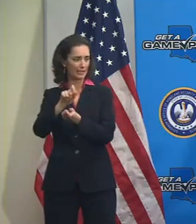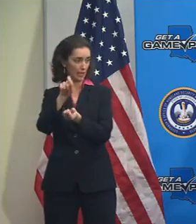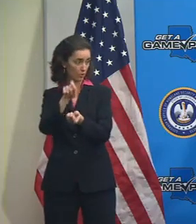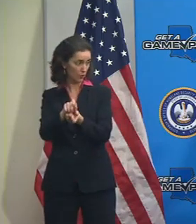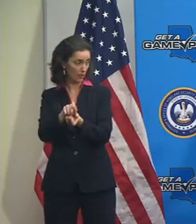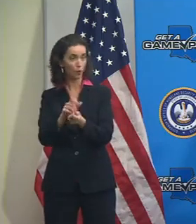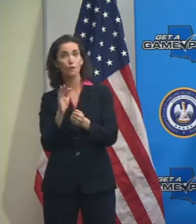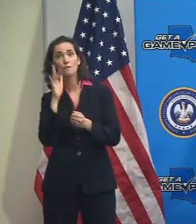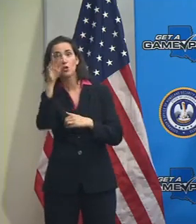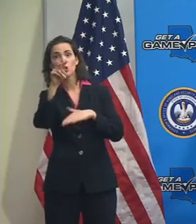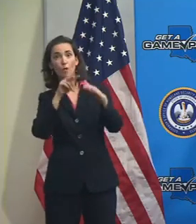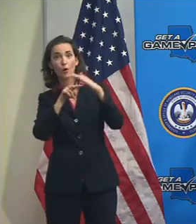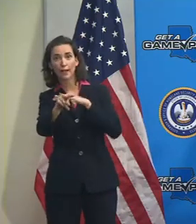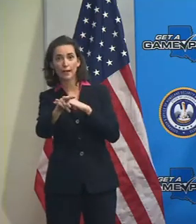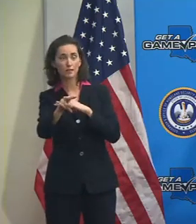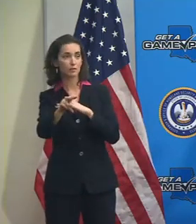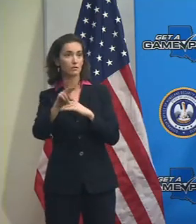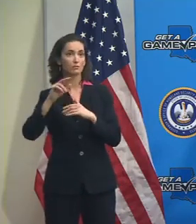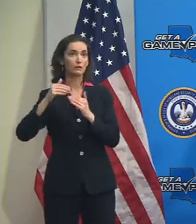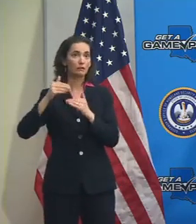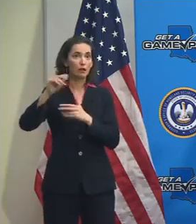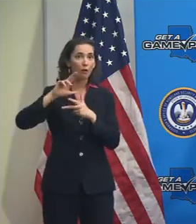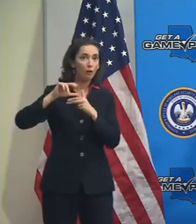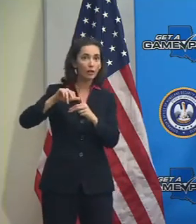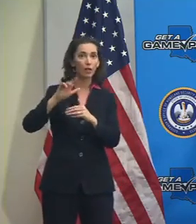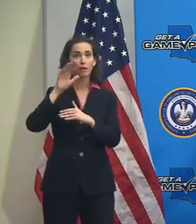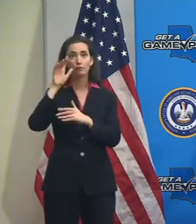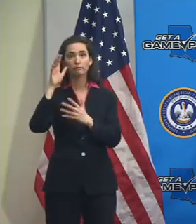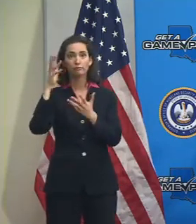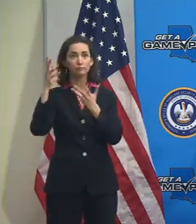future forecast for hurricanes?